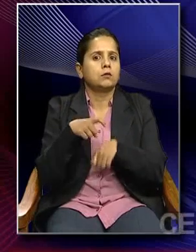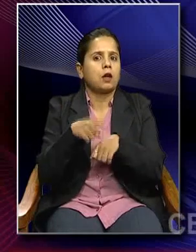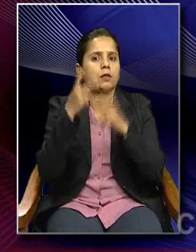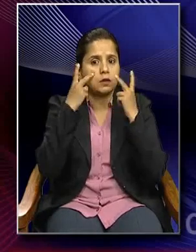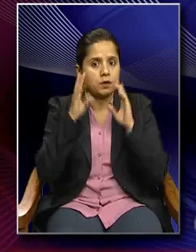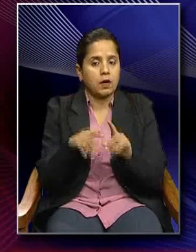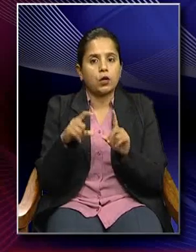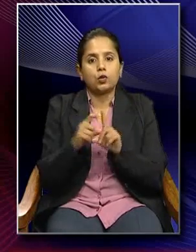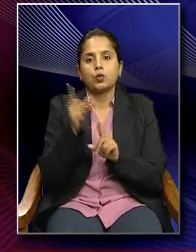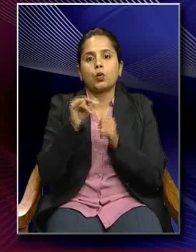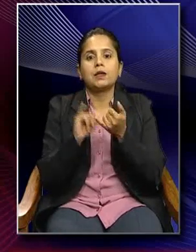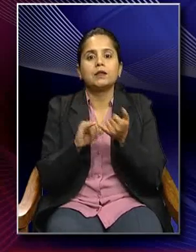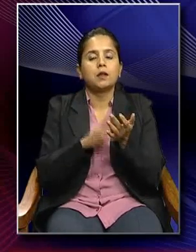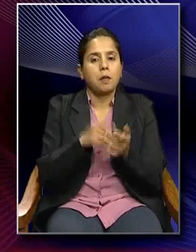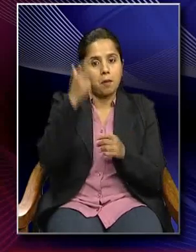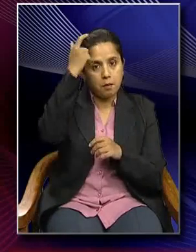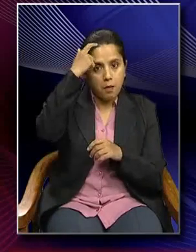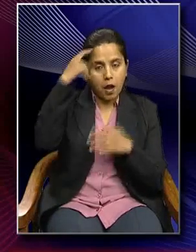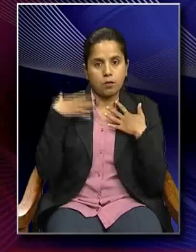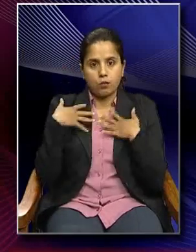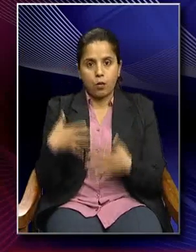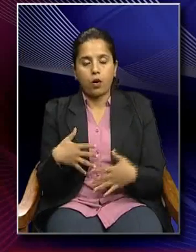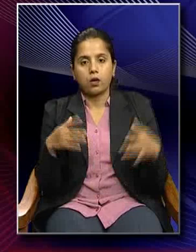a dualism between mind and the body.